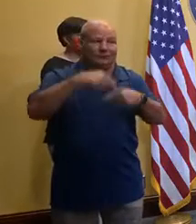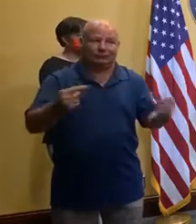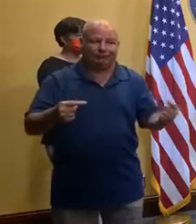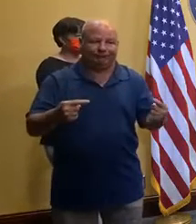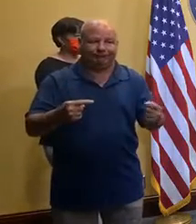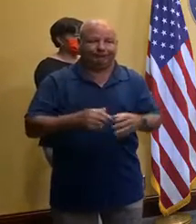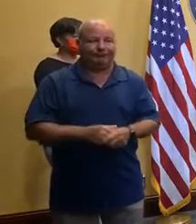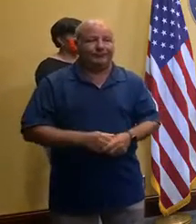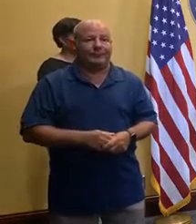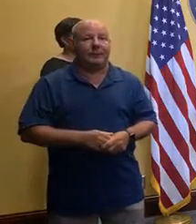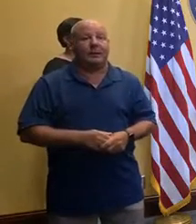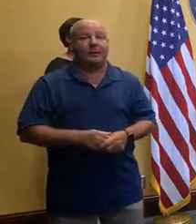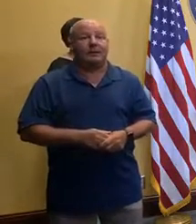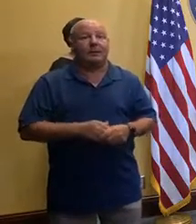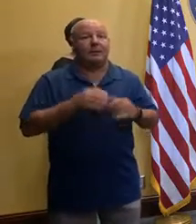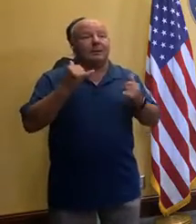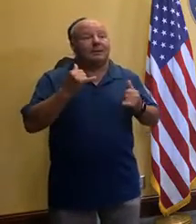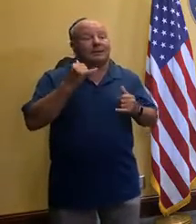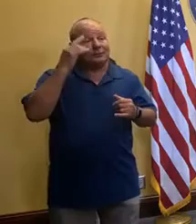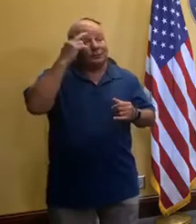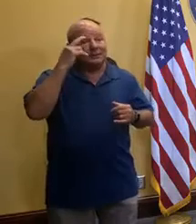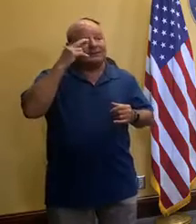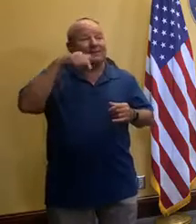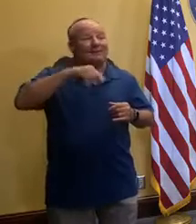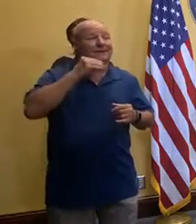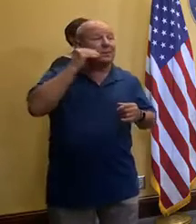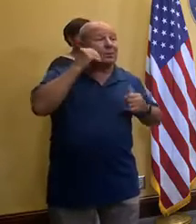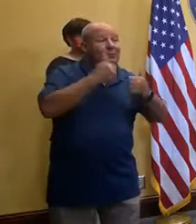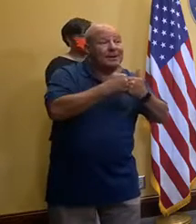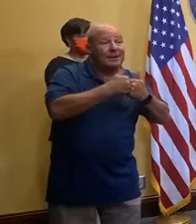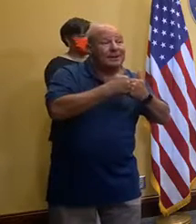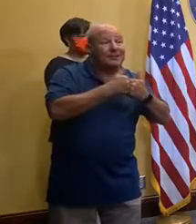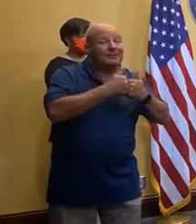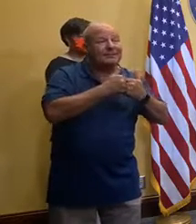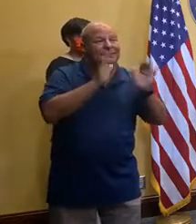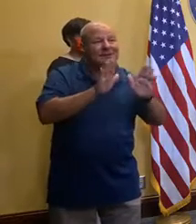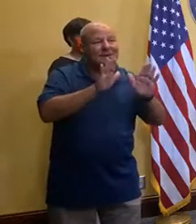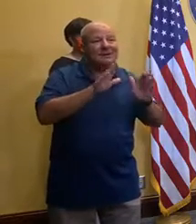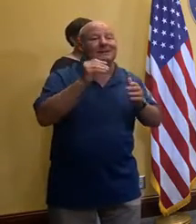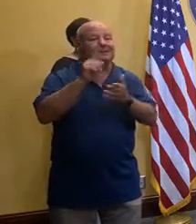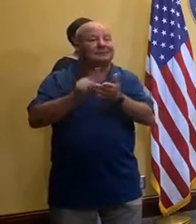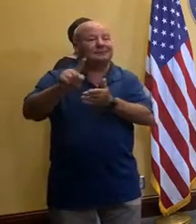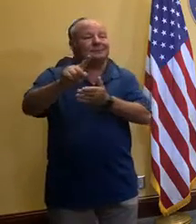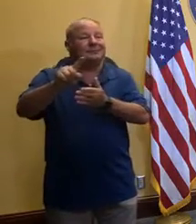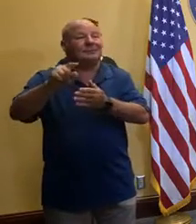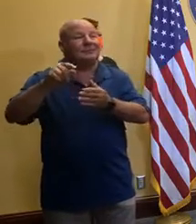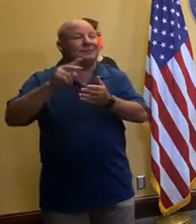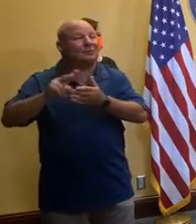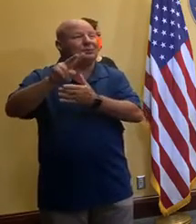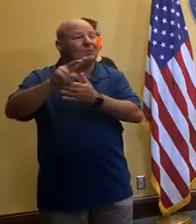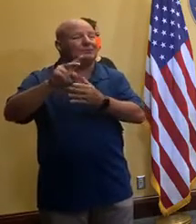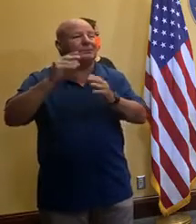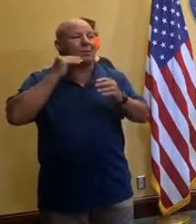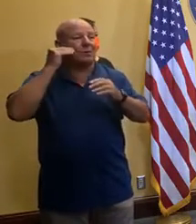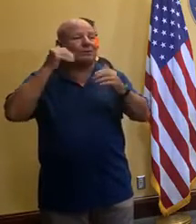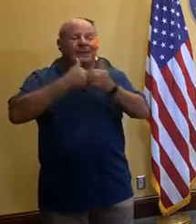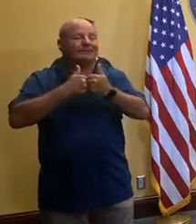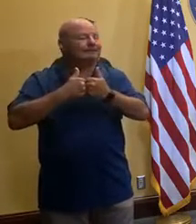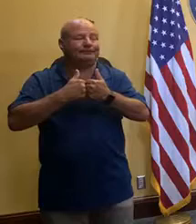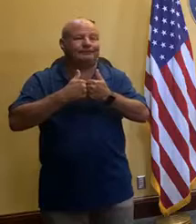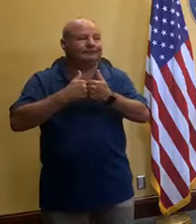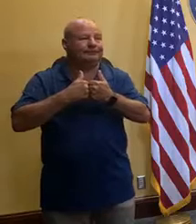we're not gonna have an audience at this home game and at the next home game. And for the same reason, because crowds are